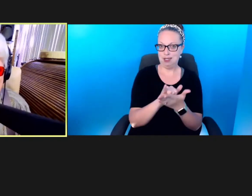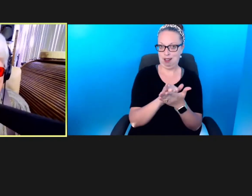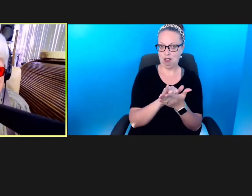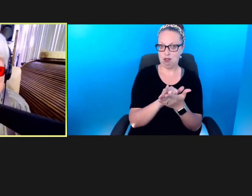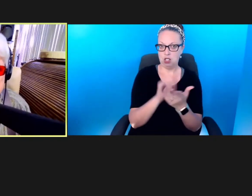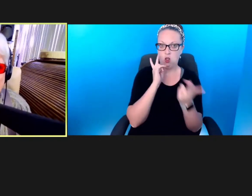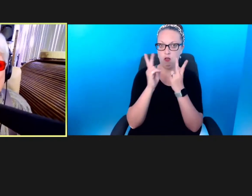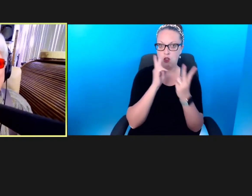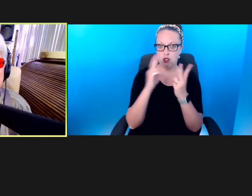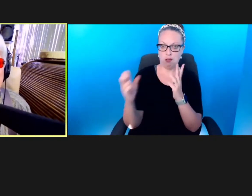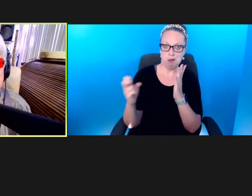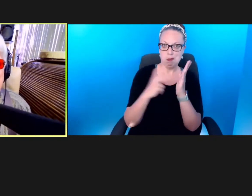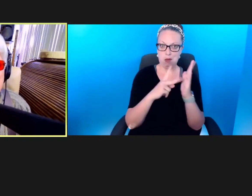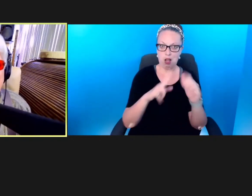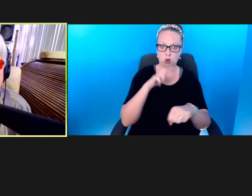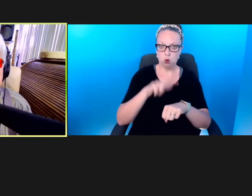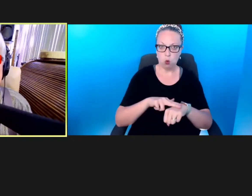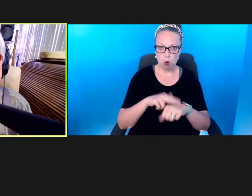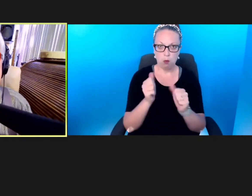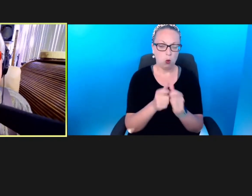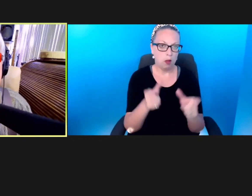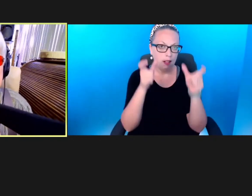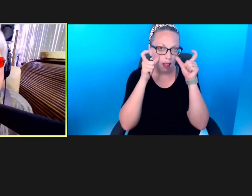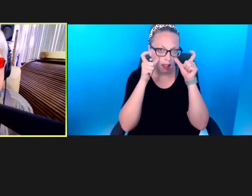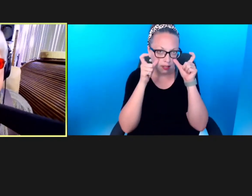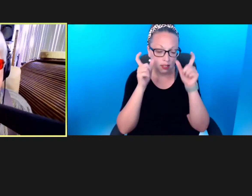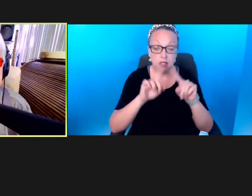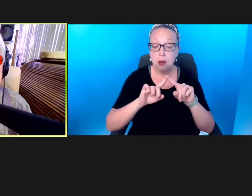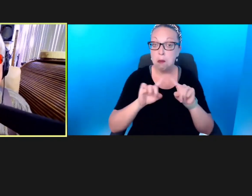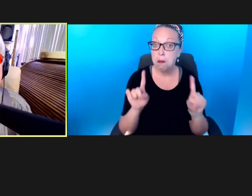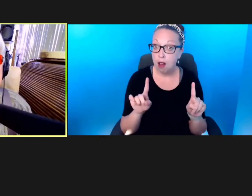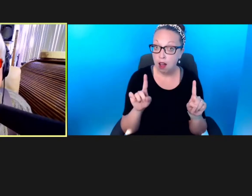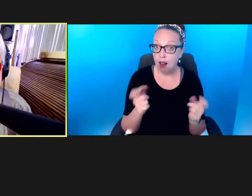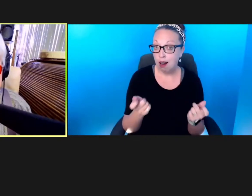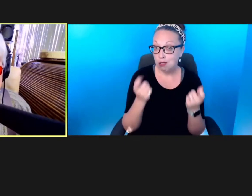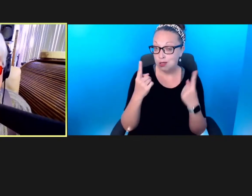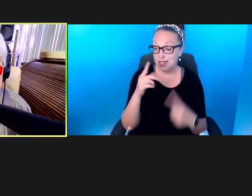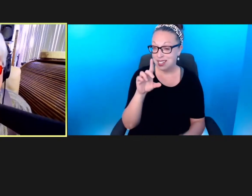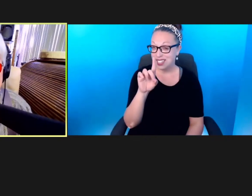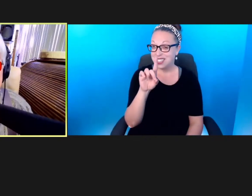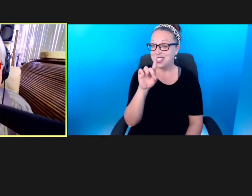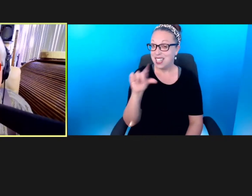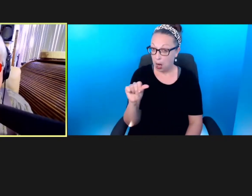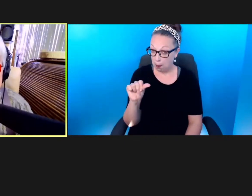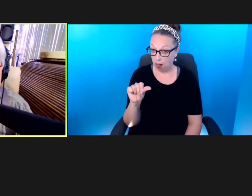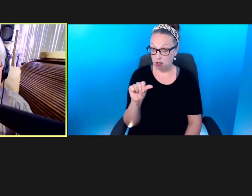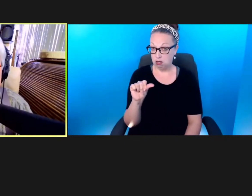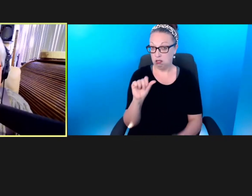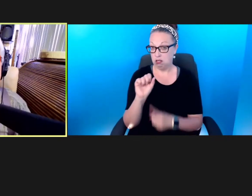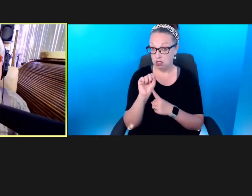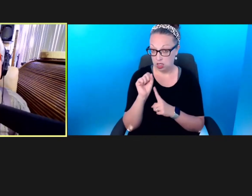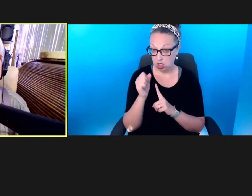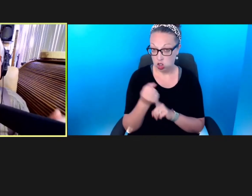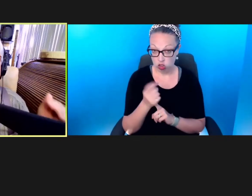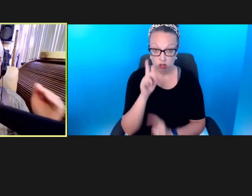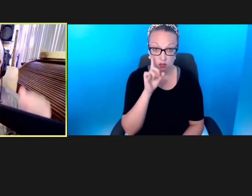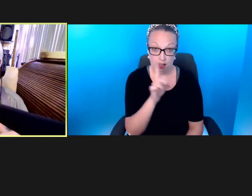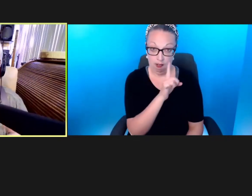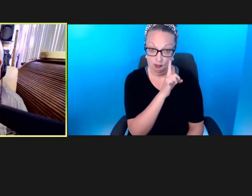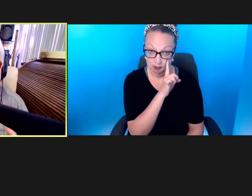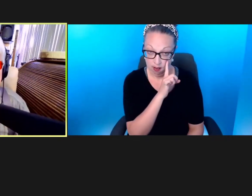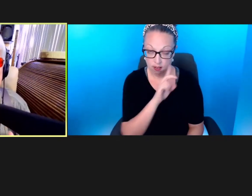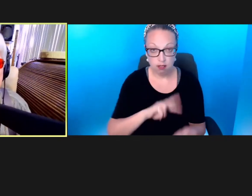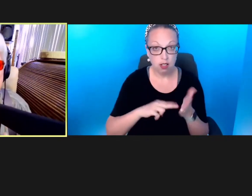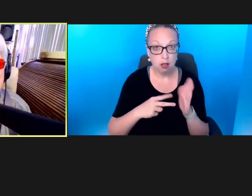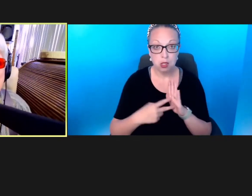to normal. However, a disabling condition of the eye means that you